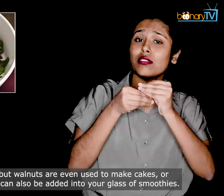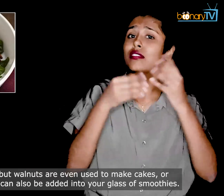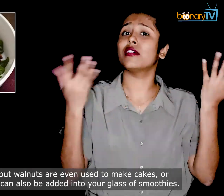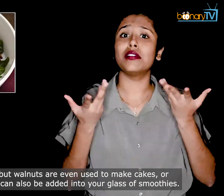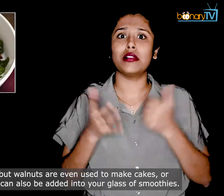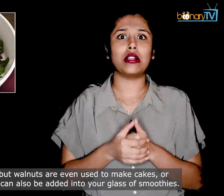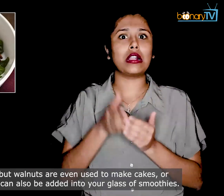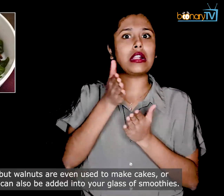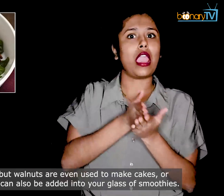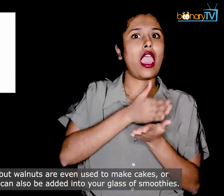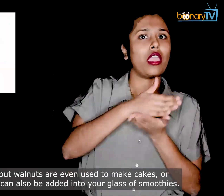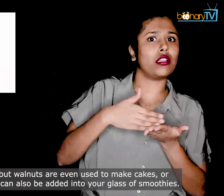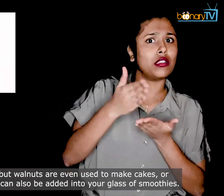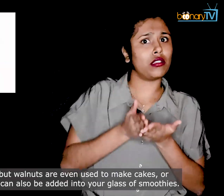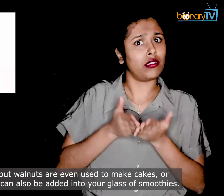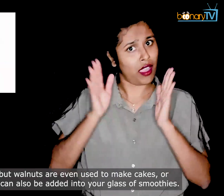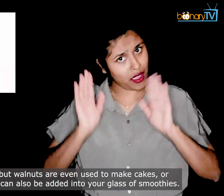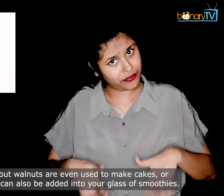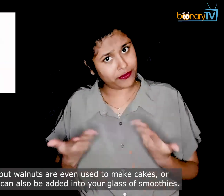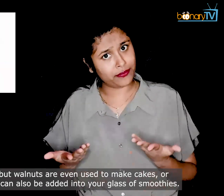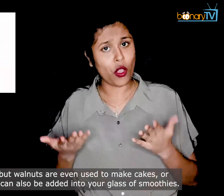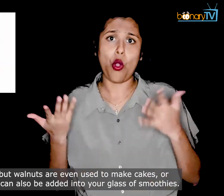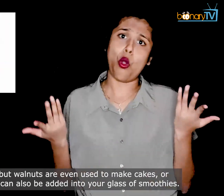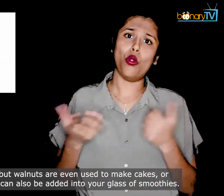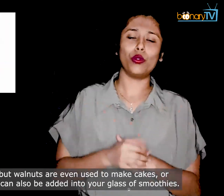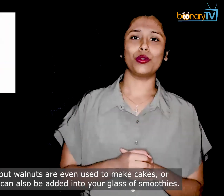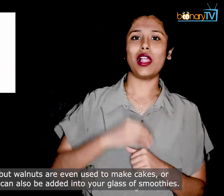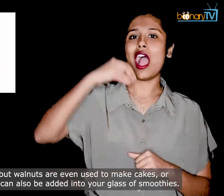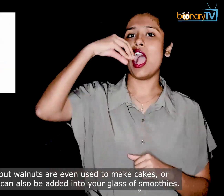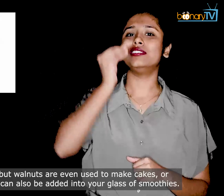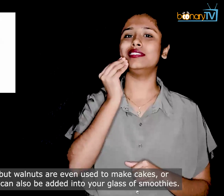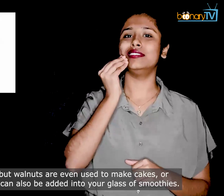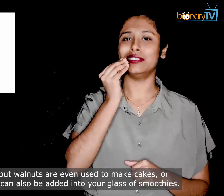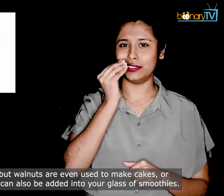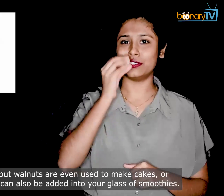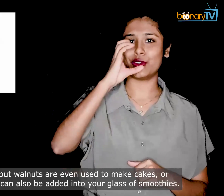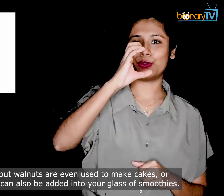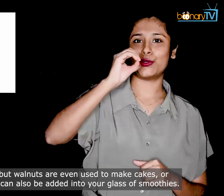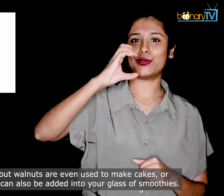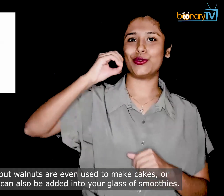but walnuts are even used to make cakes or cookies